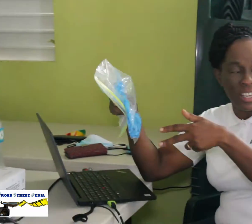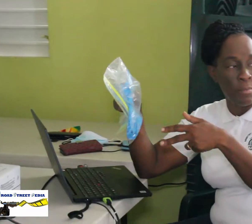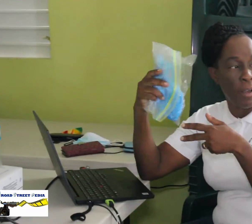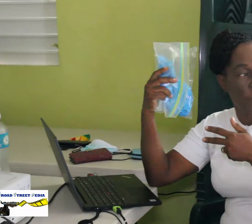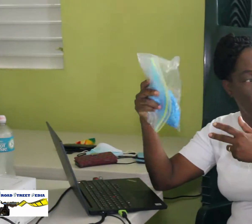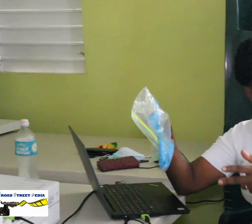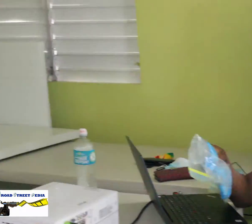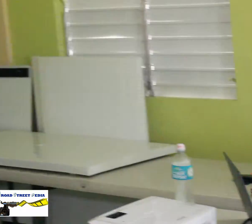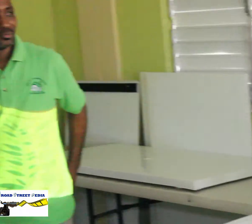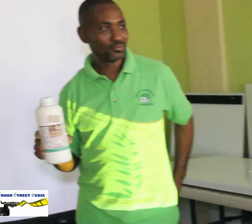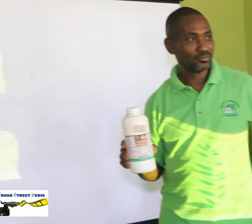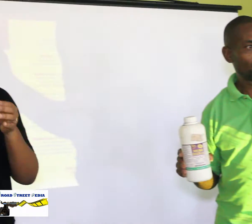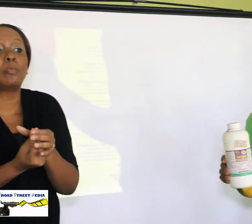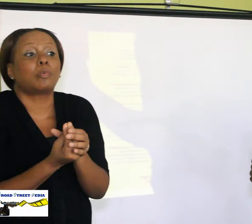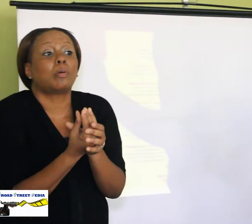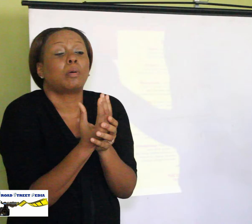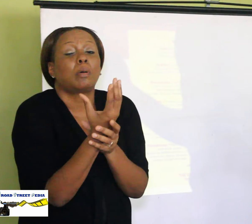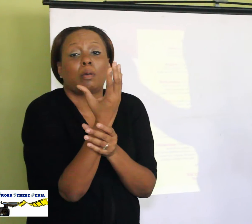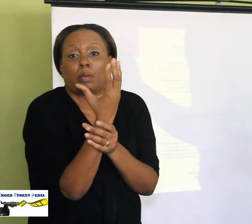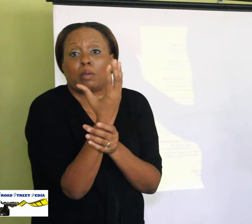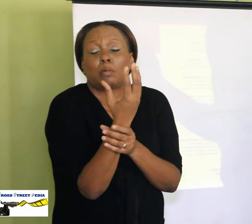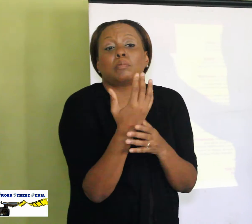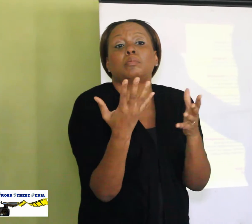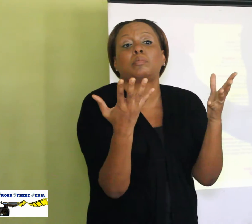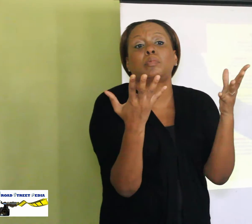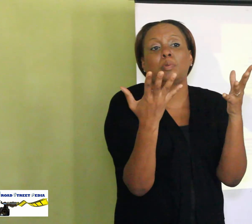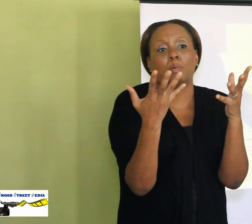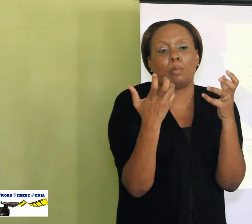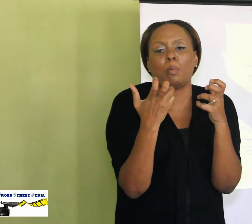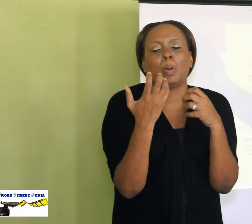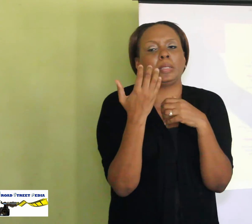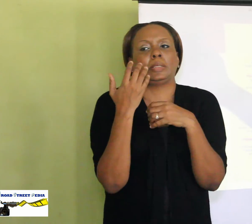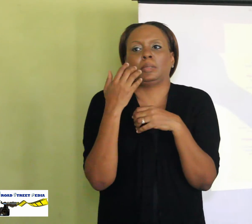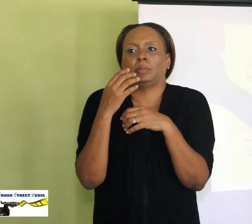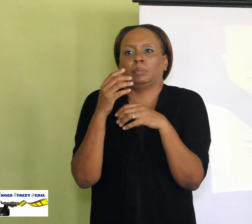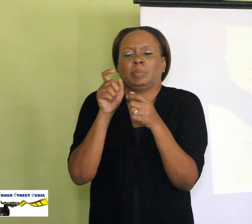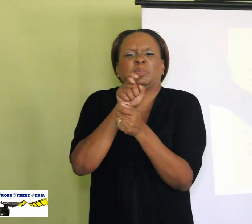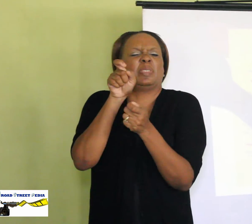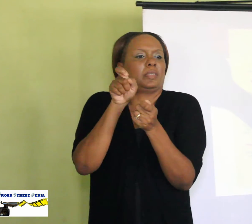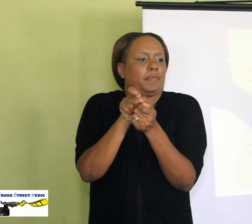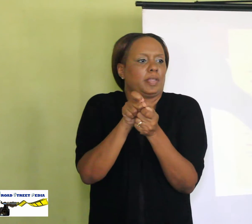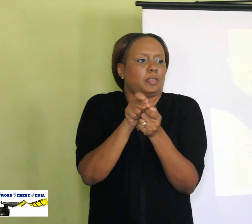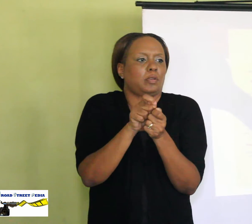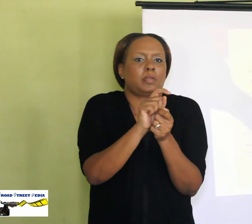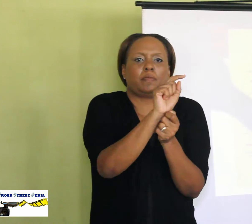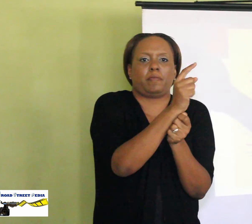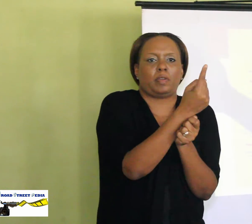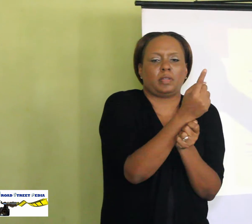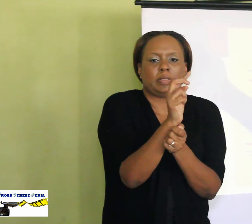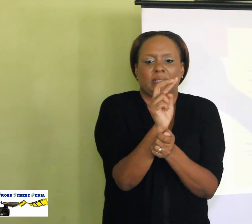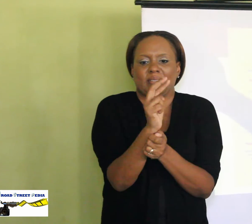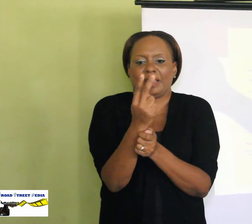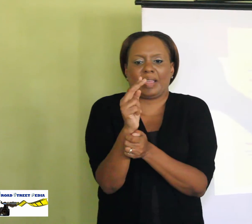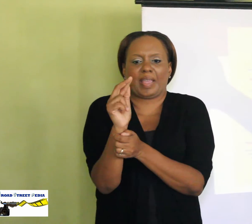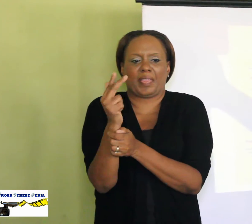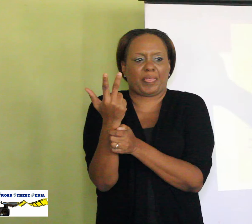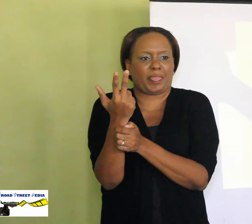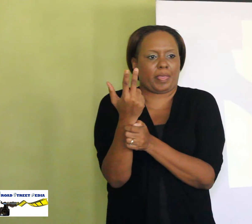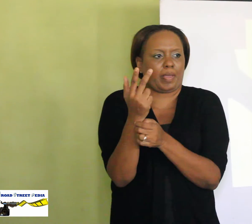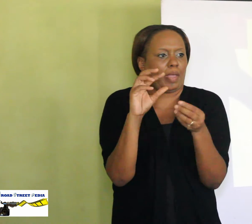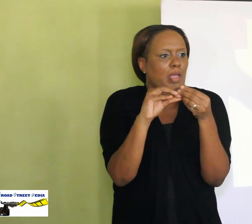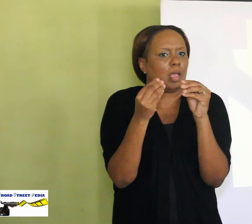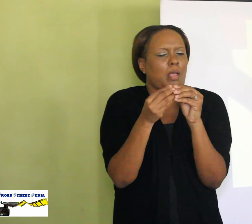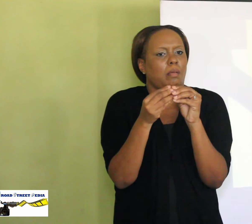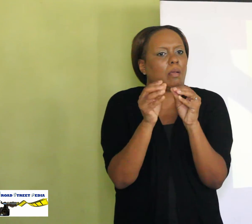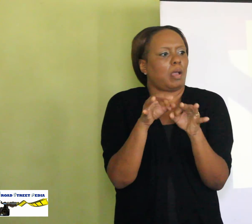at that time of maturity, you want the plant to bear. So that last number has to be the biggest number. So that's how we